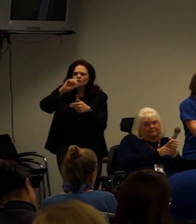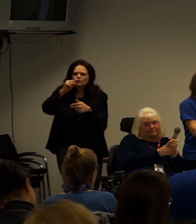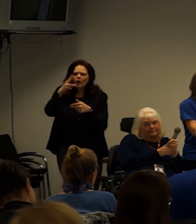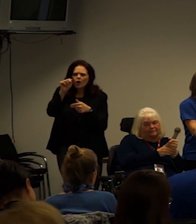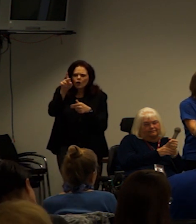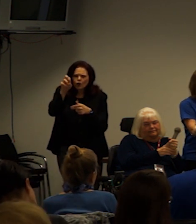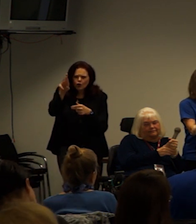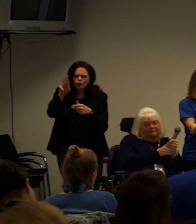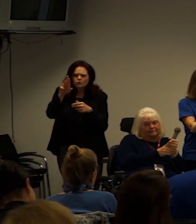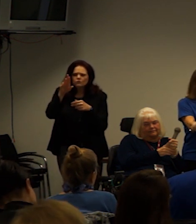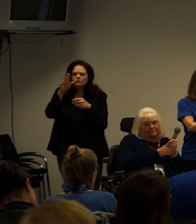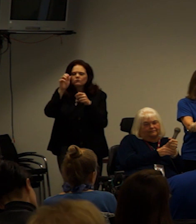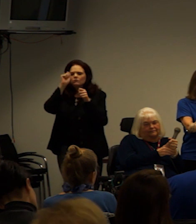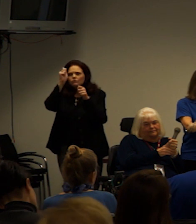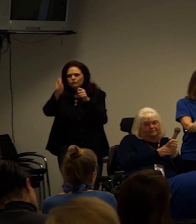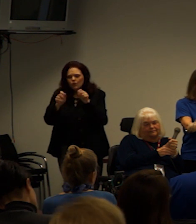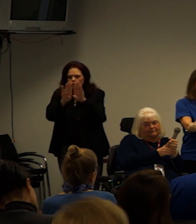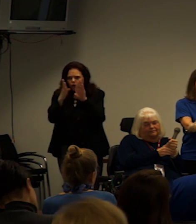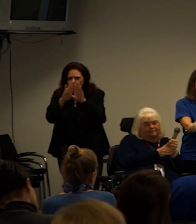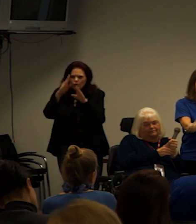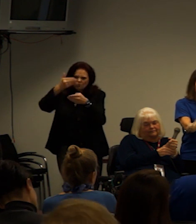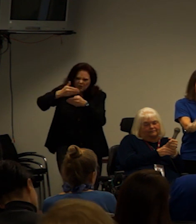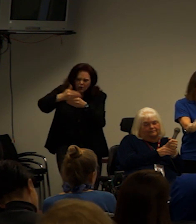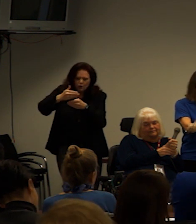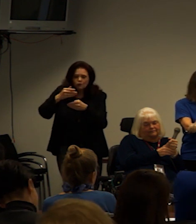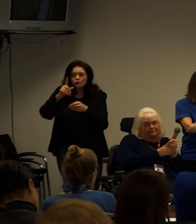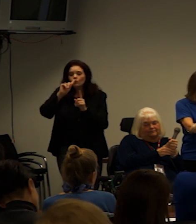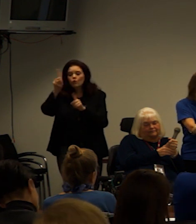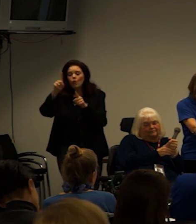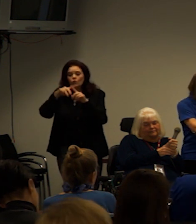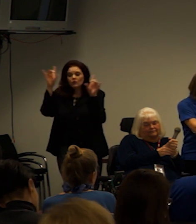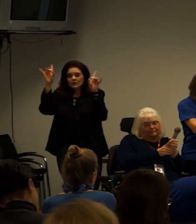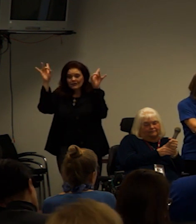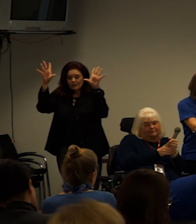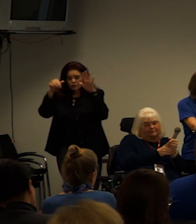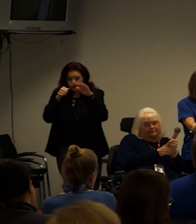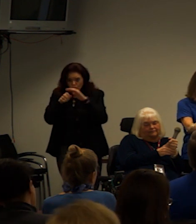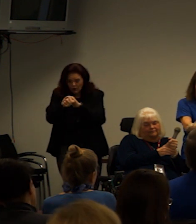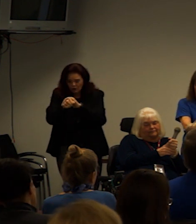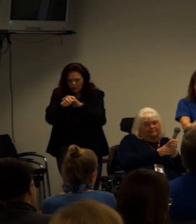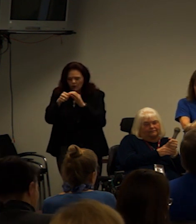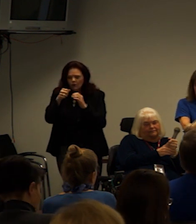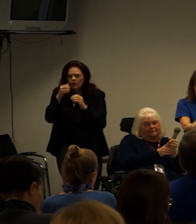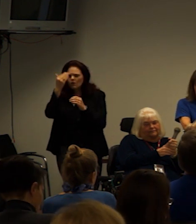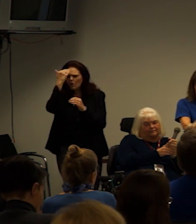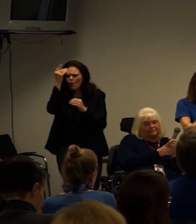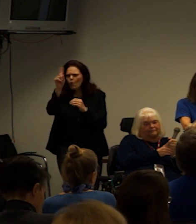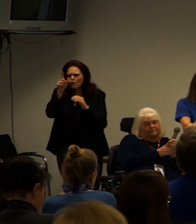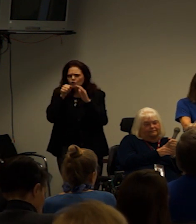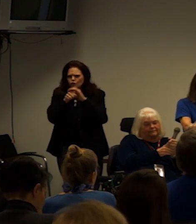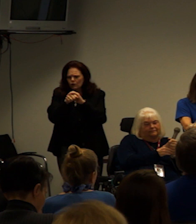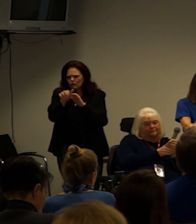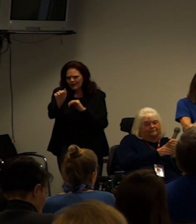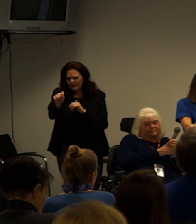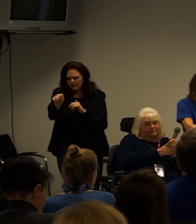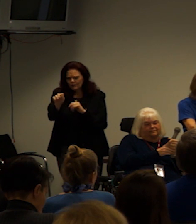etc. If you're going to a disaster shelter, know where those shelters